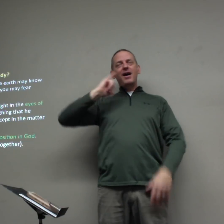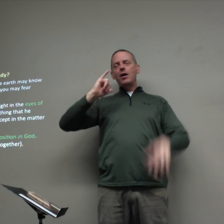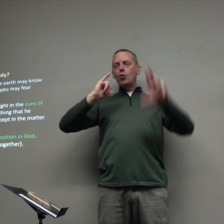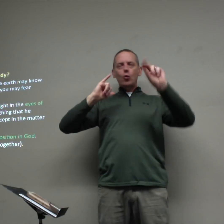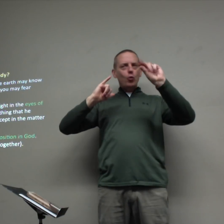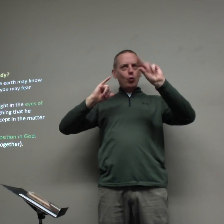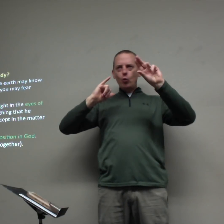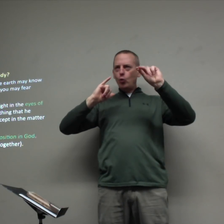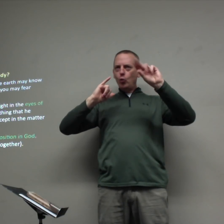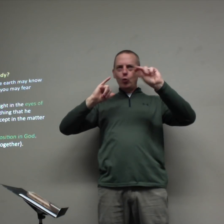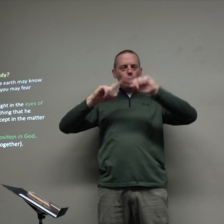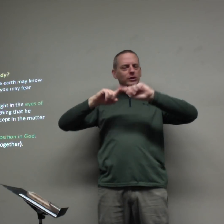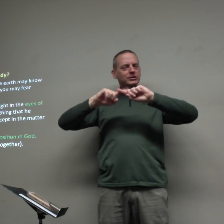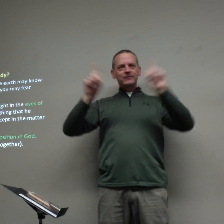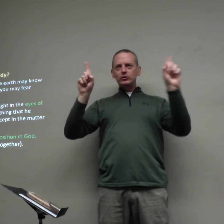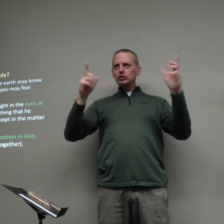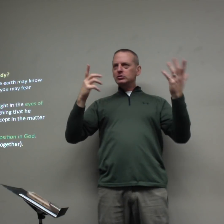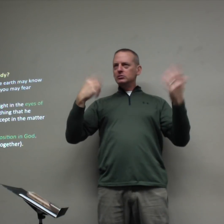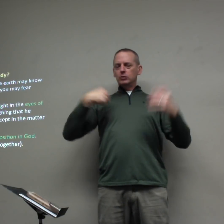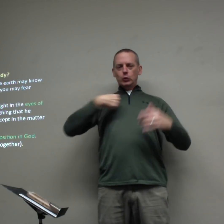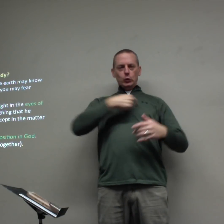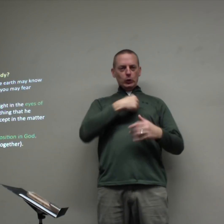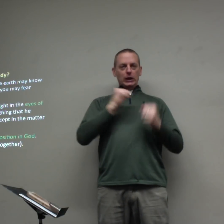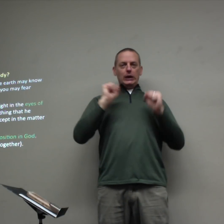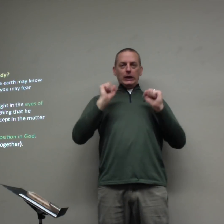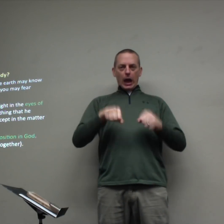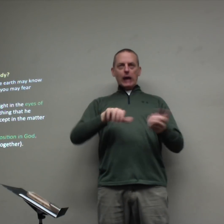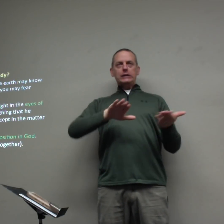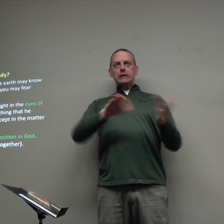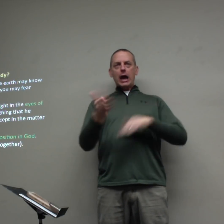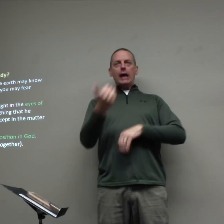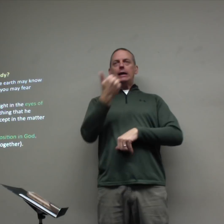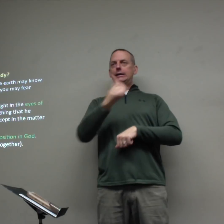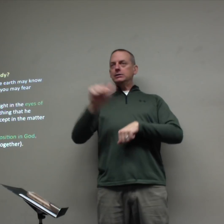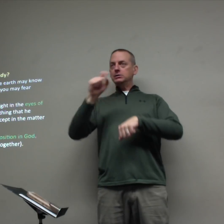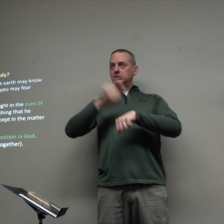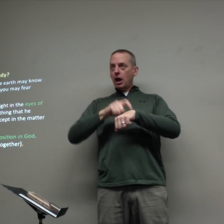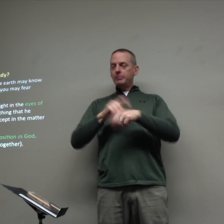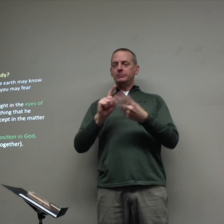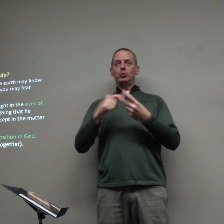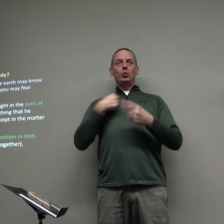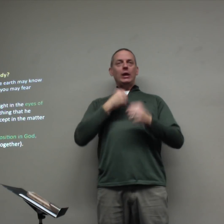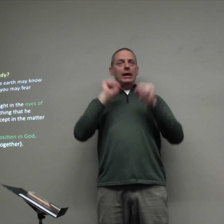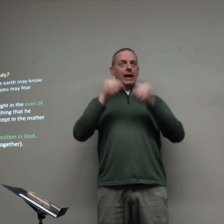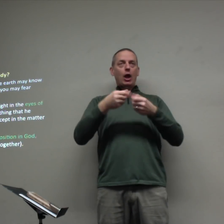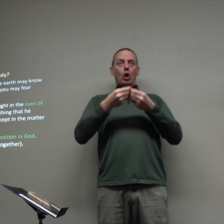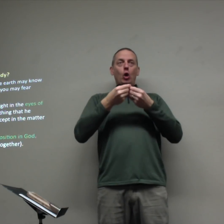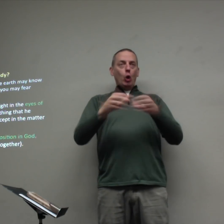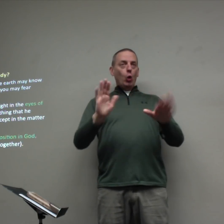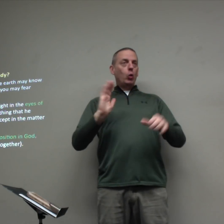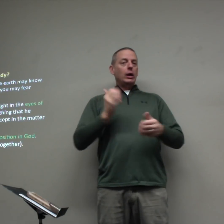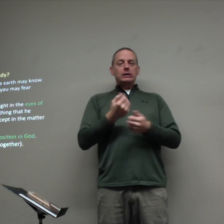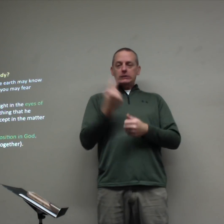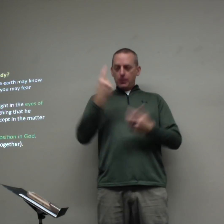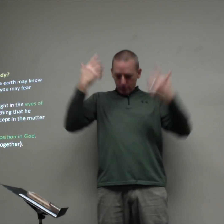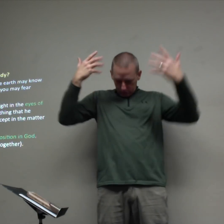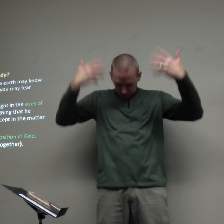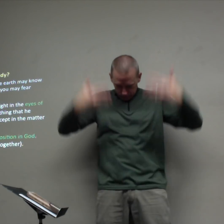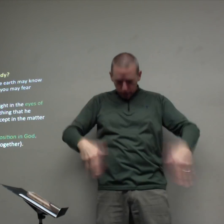we can't imagine that we are exactly the same. We can die at any time. We can lose